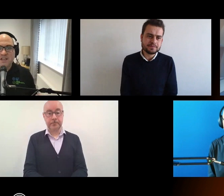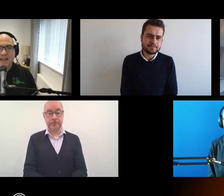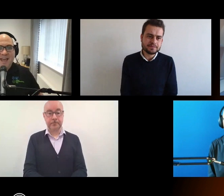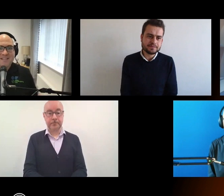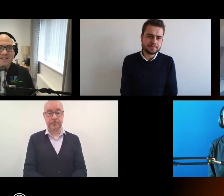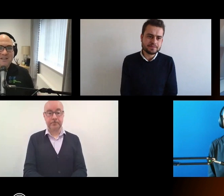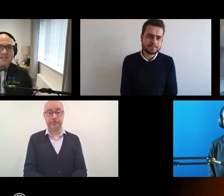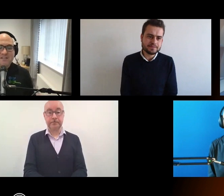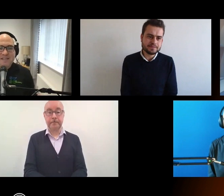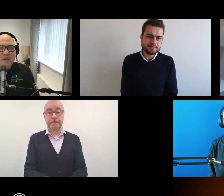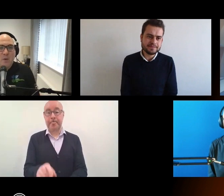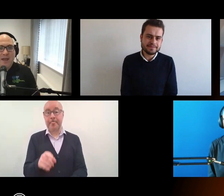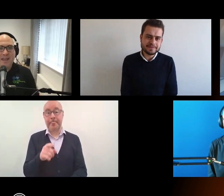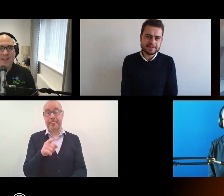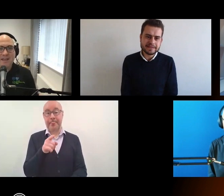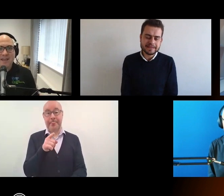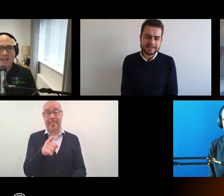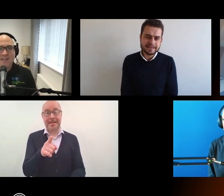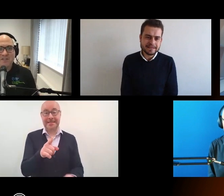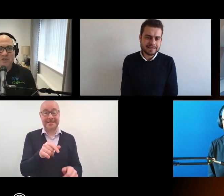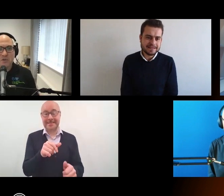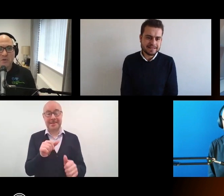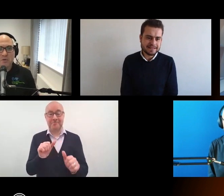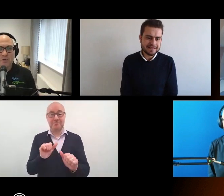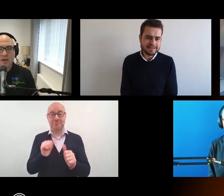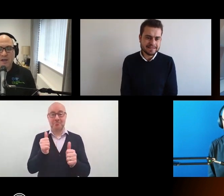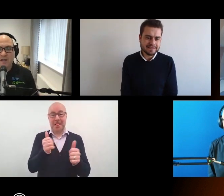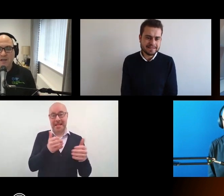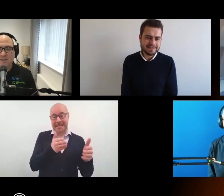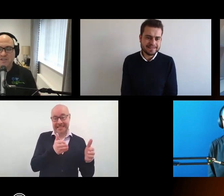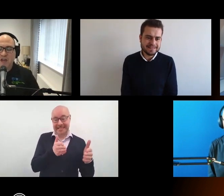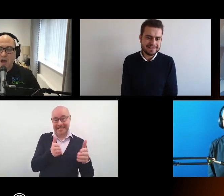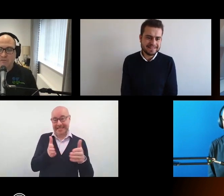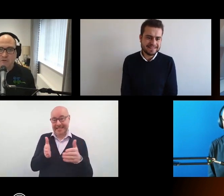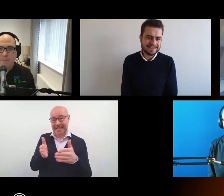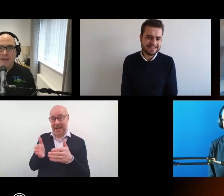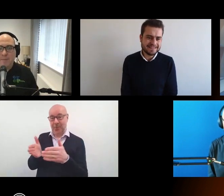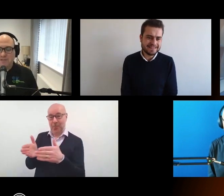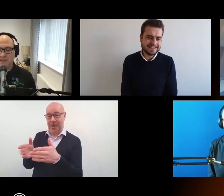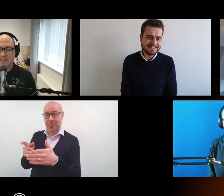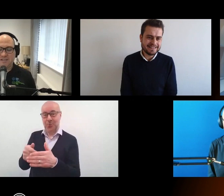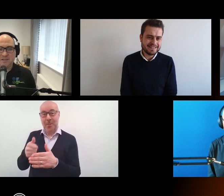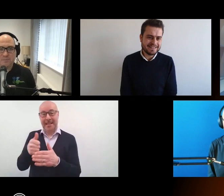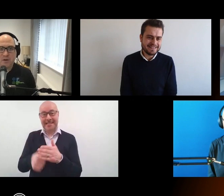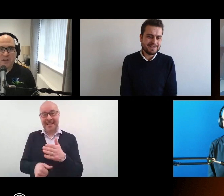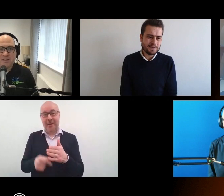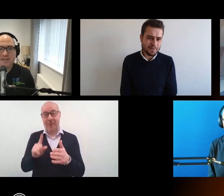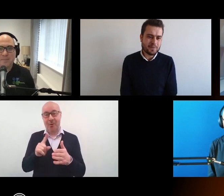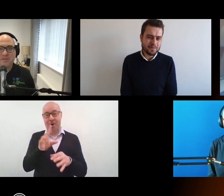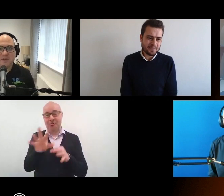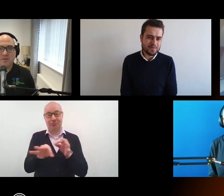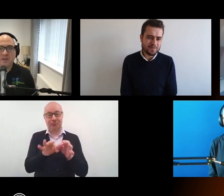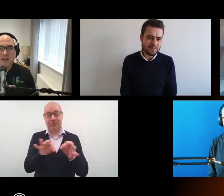Which is an excellent segue into the start of wrapping up today's